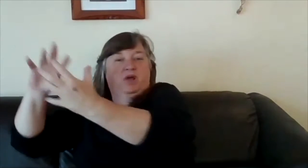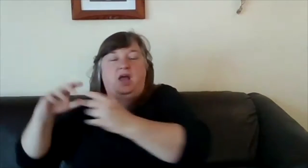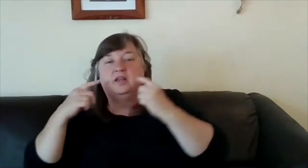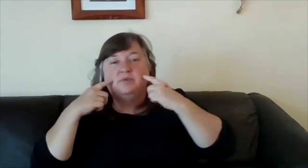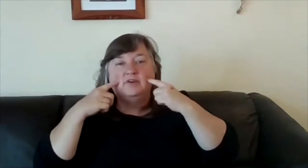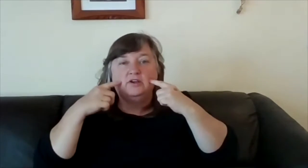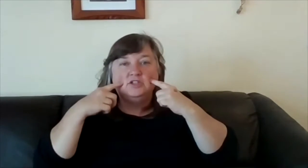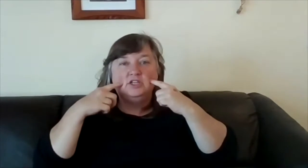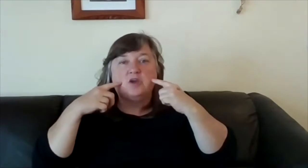and you puff out your cheeks.